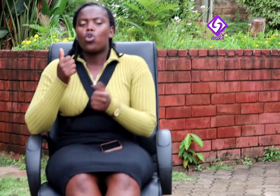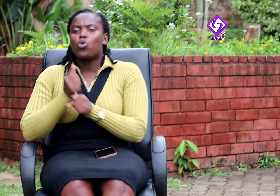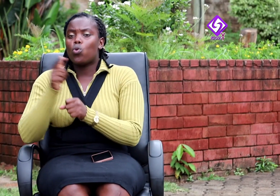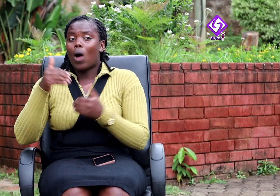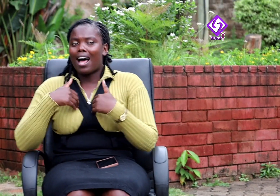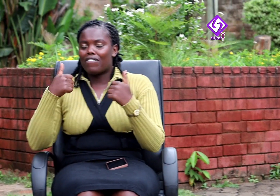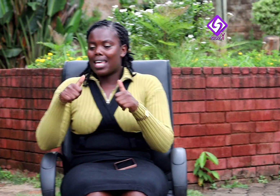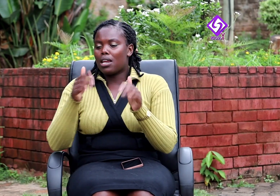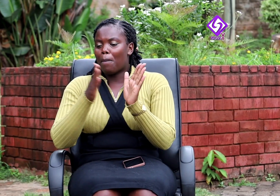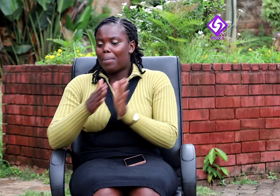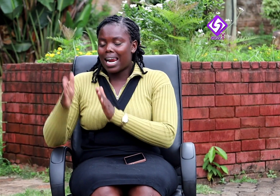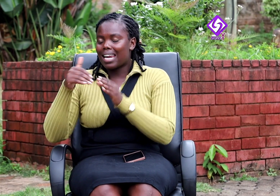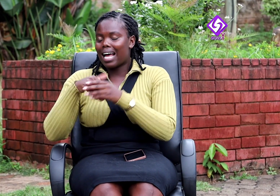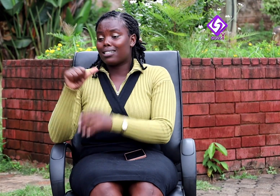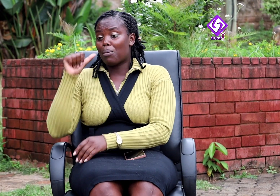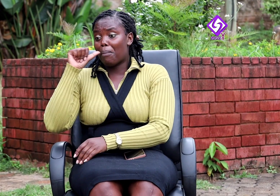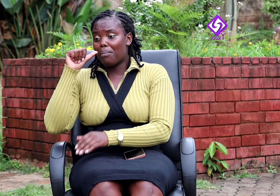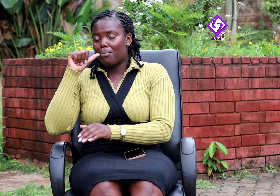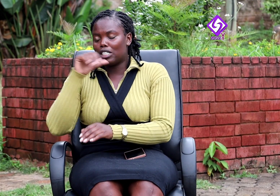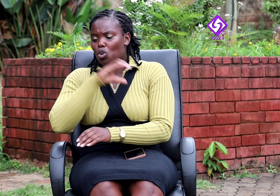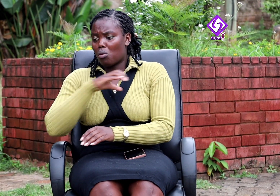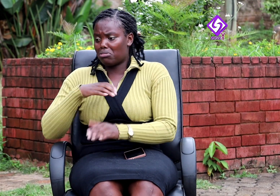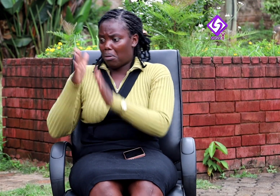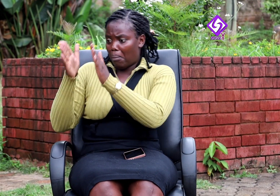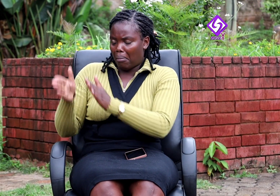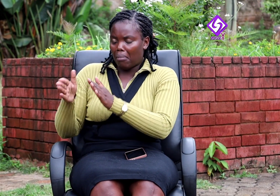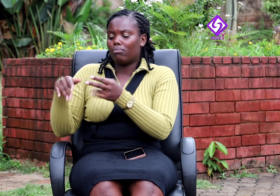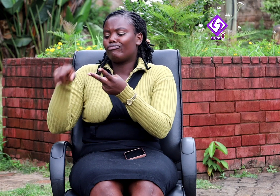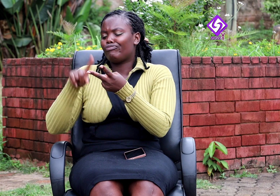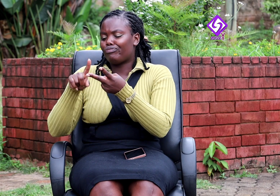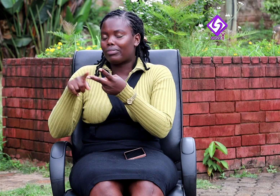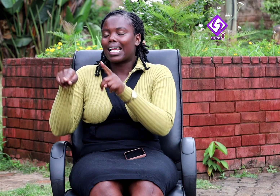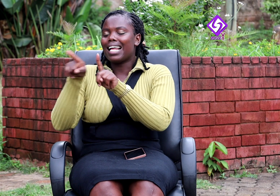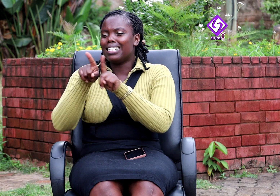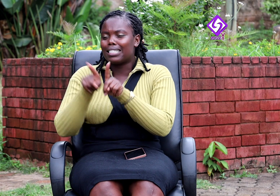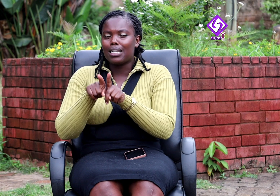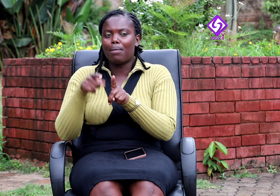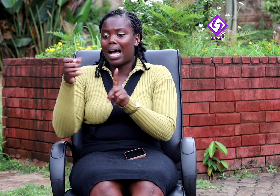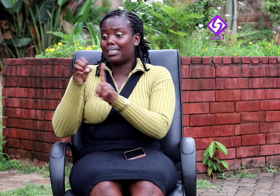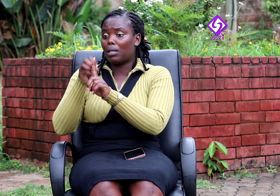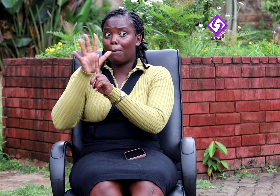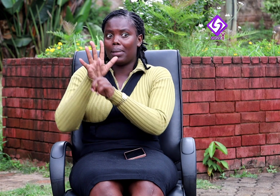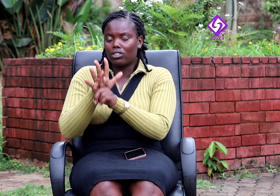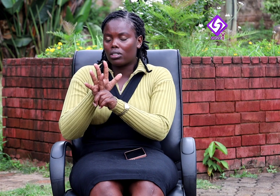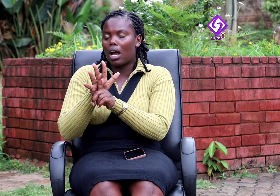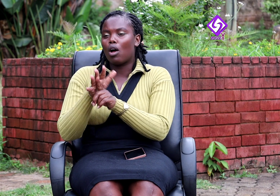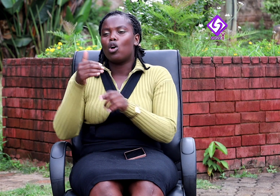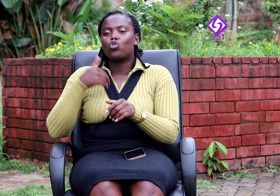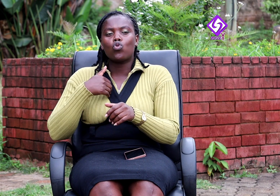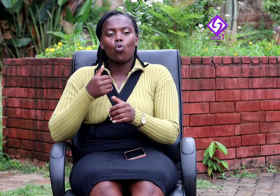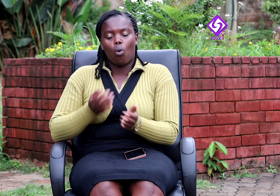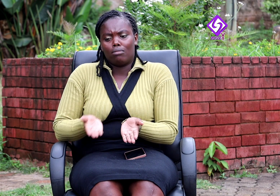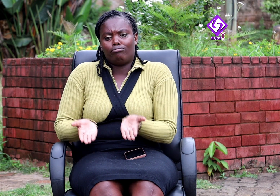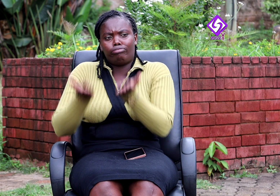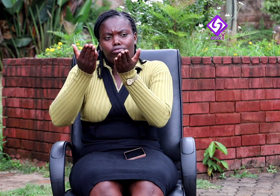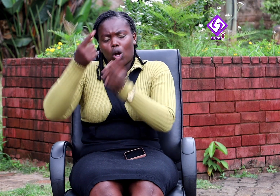those opportunities. Do you have any plans in the British High Commission and also any